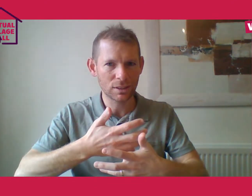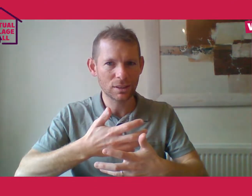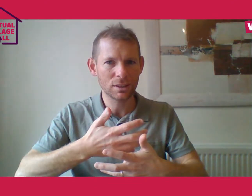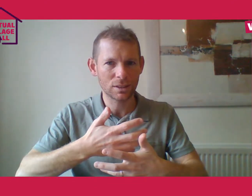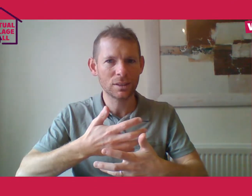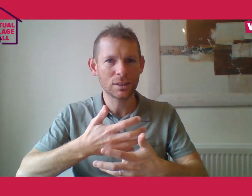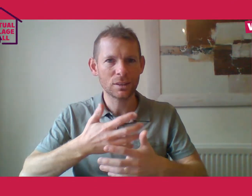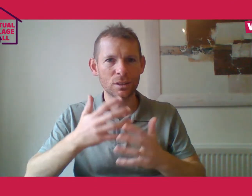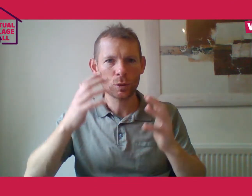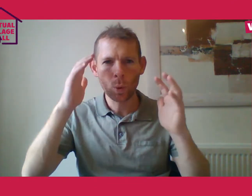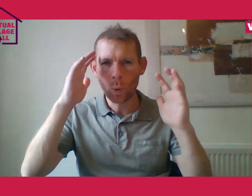worried.